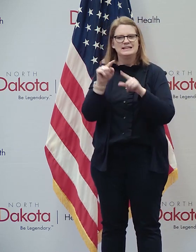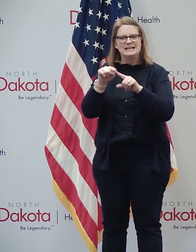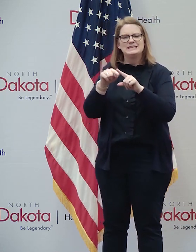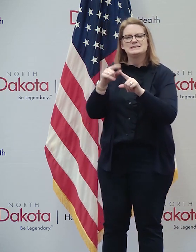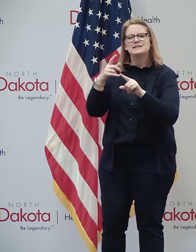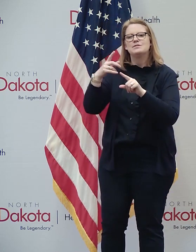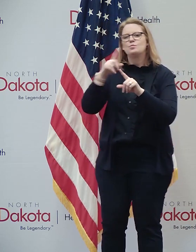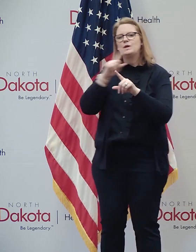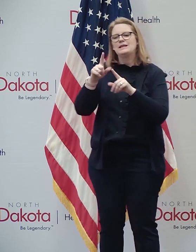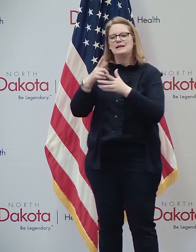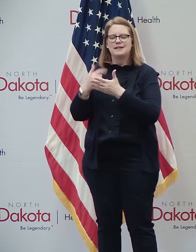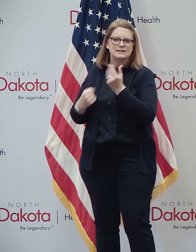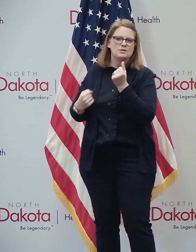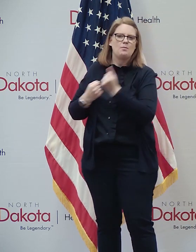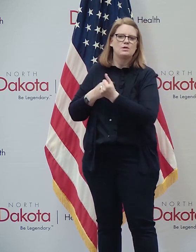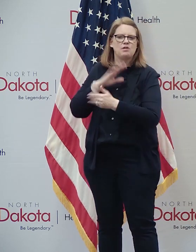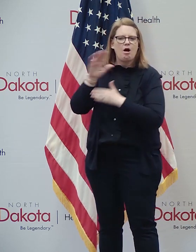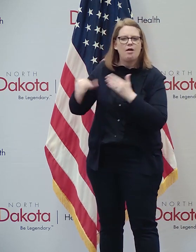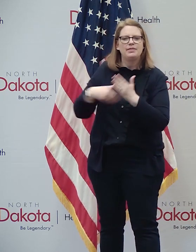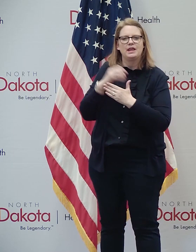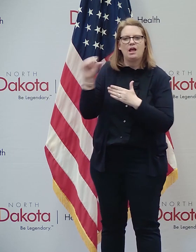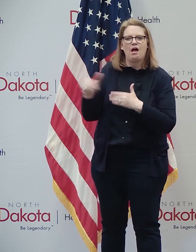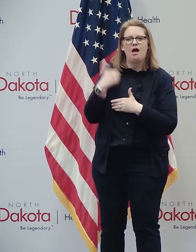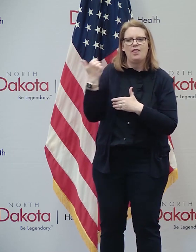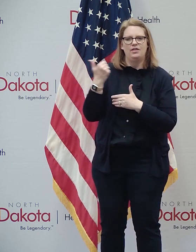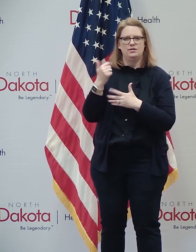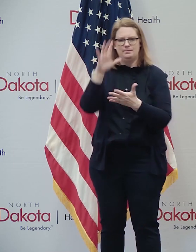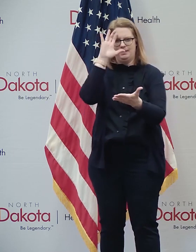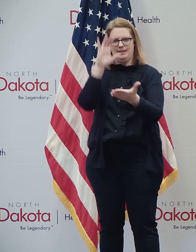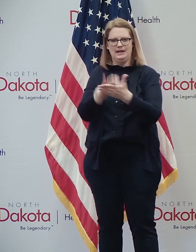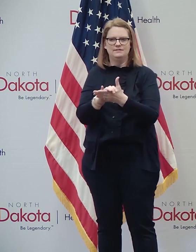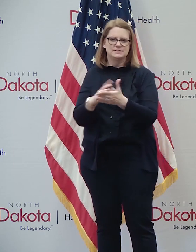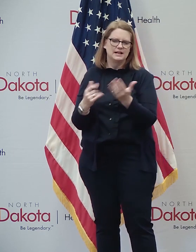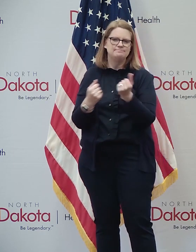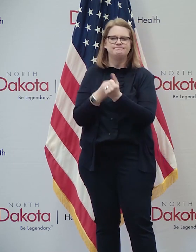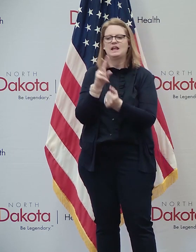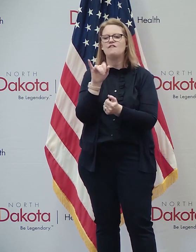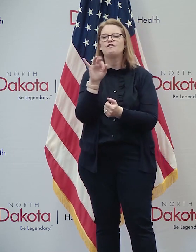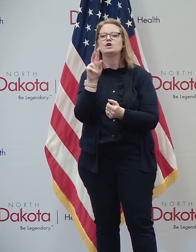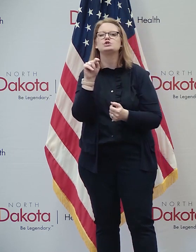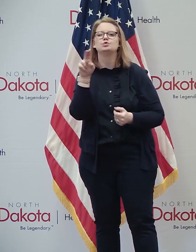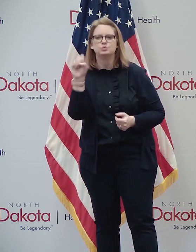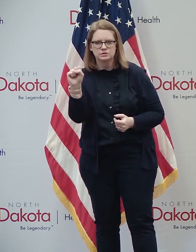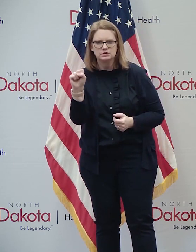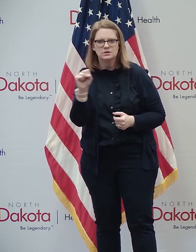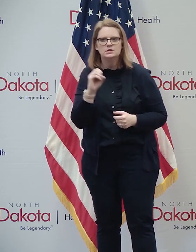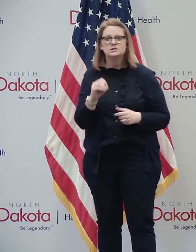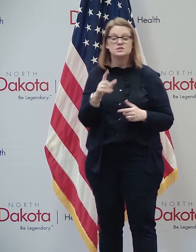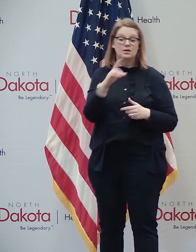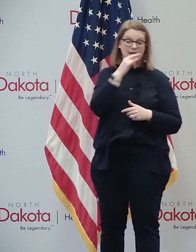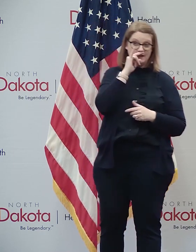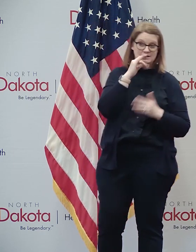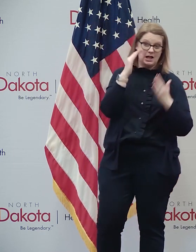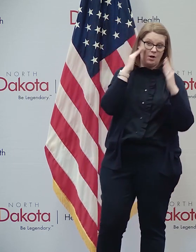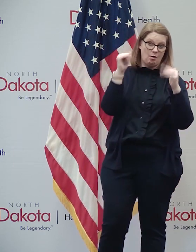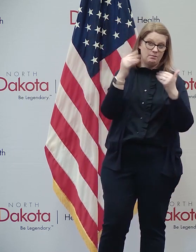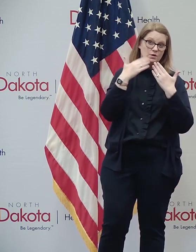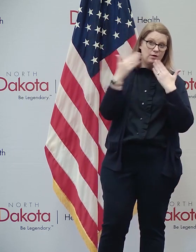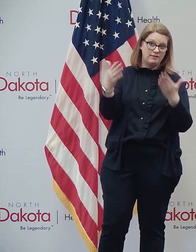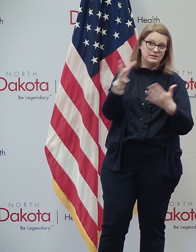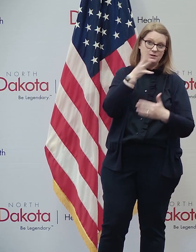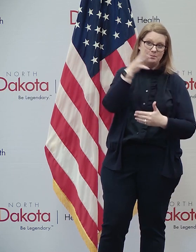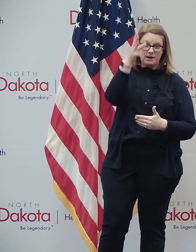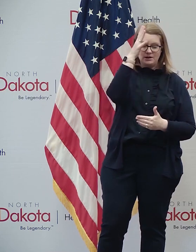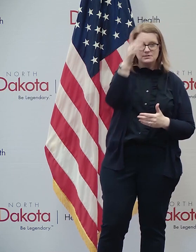he was beheaded, but before that point in time, he did have a great quote on gratitude, which says, "Gratitude is not only the greatest